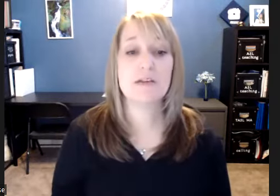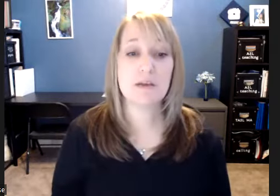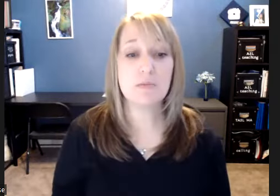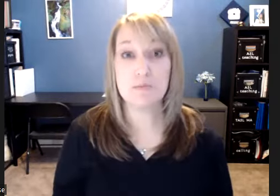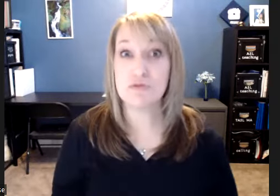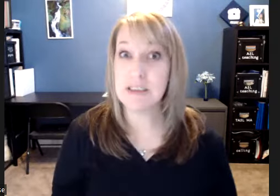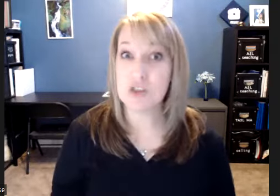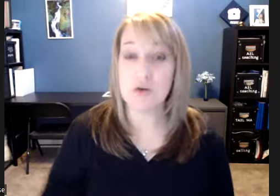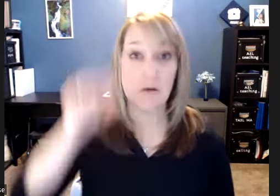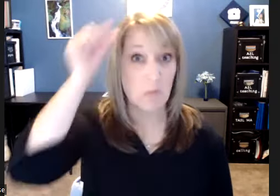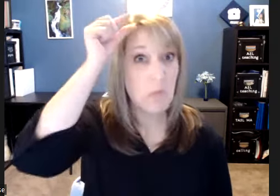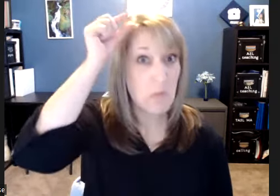like pretty short,